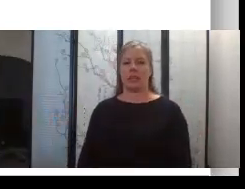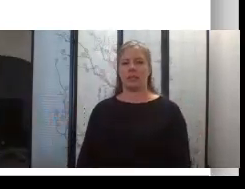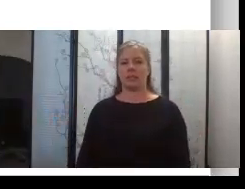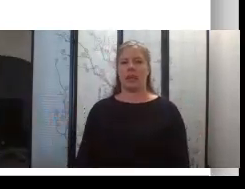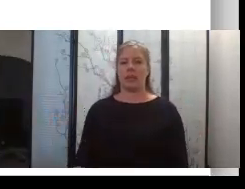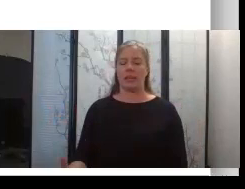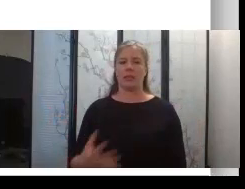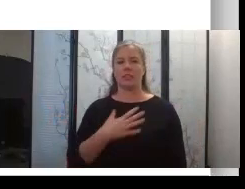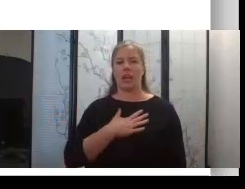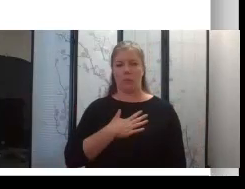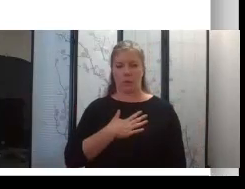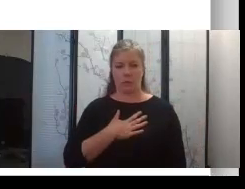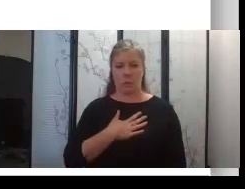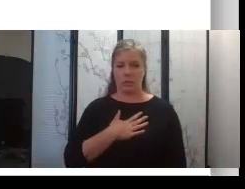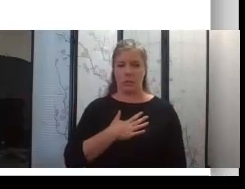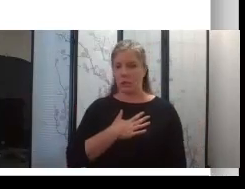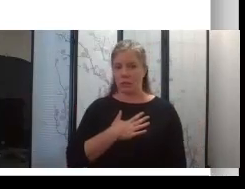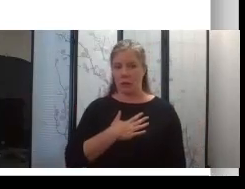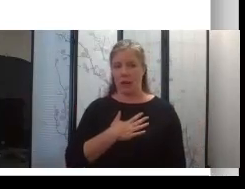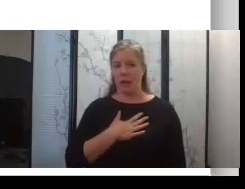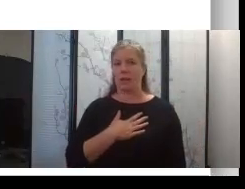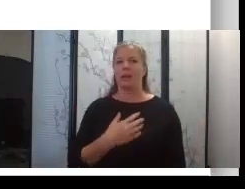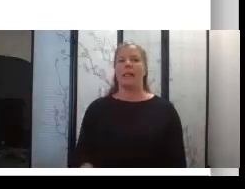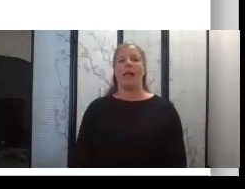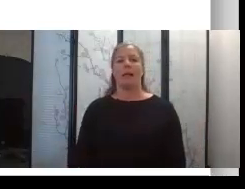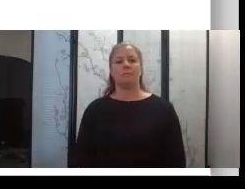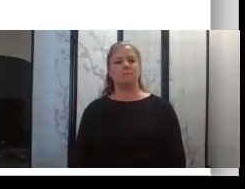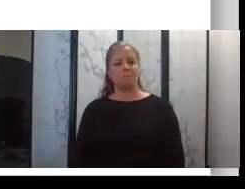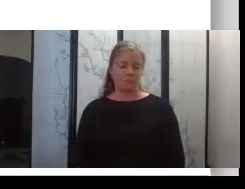simple sentence like in English, I want to watch TV on Friday.